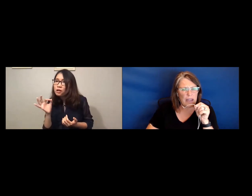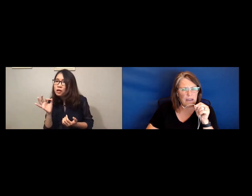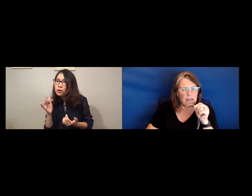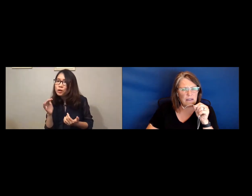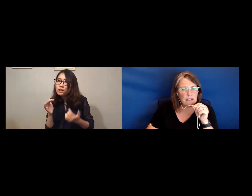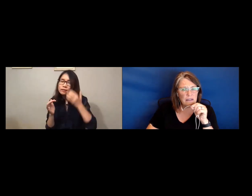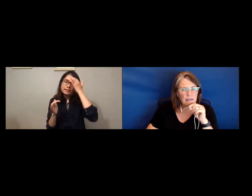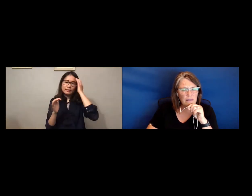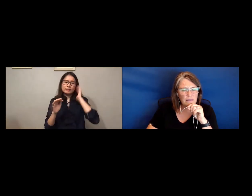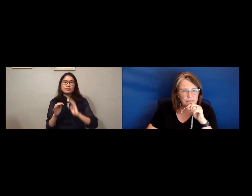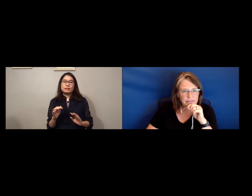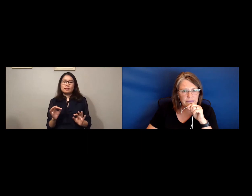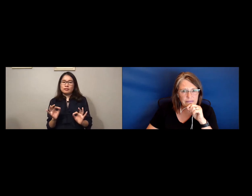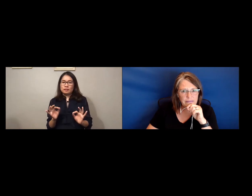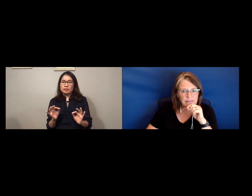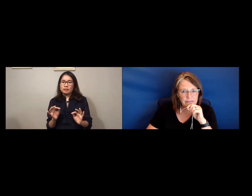And